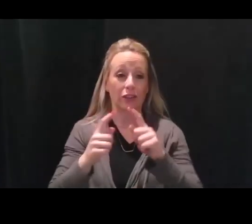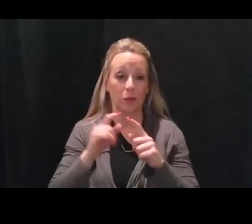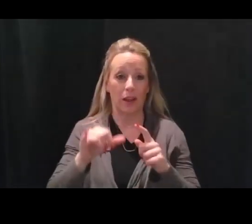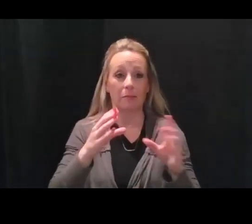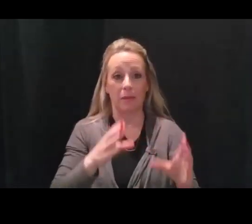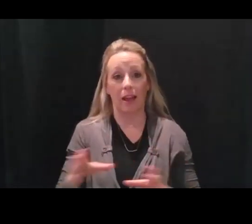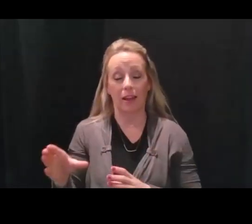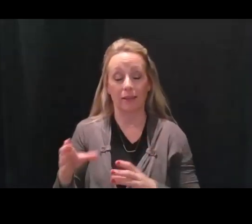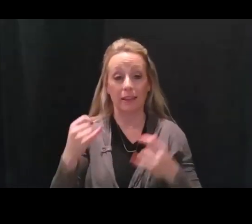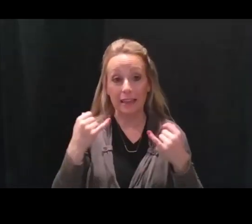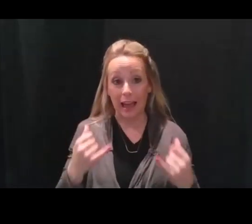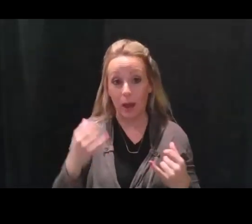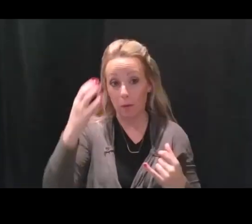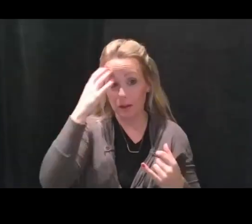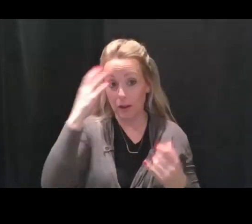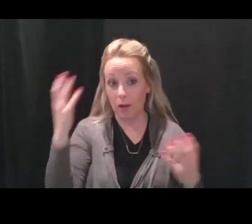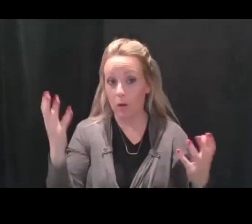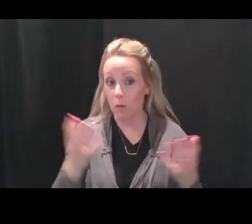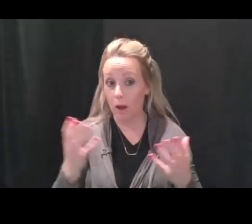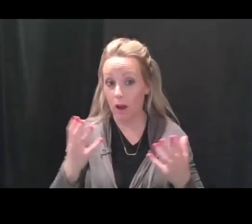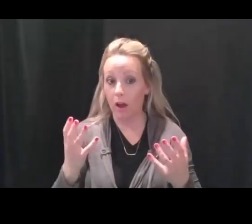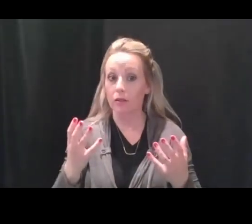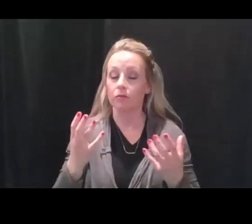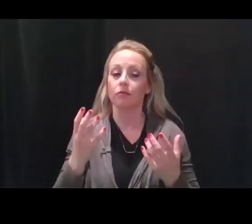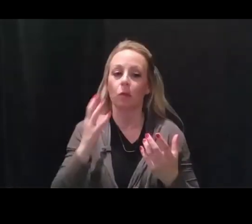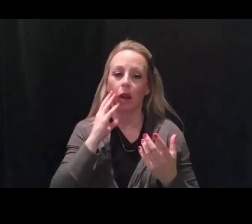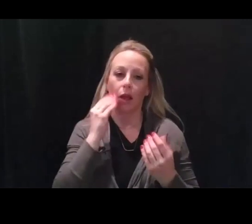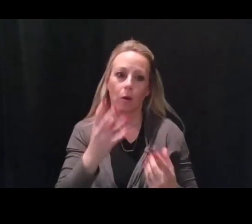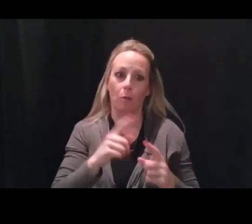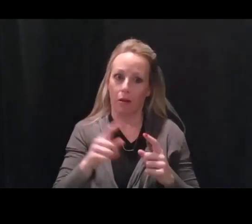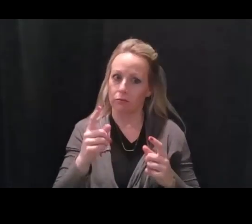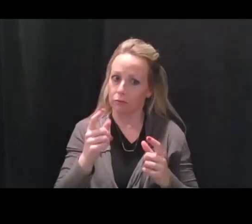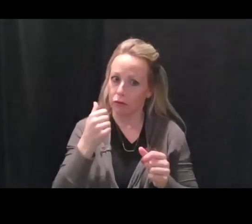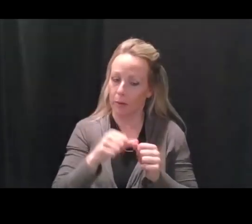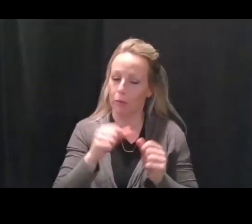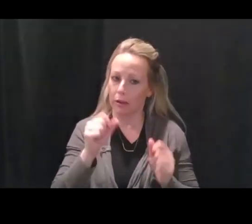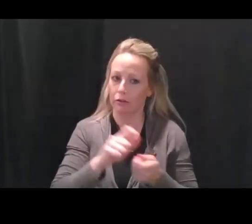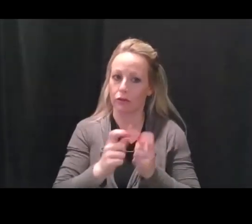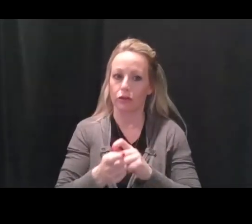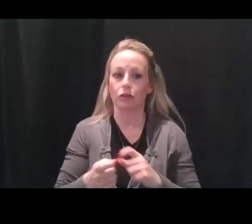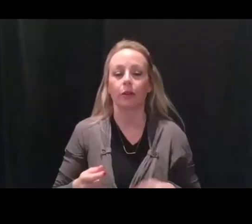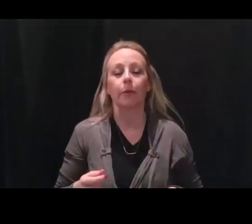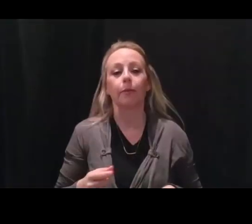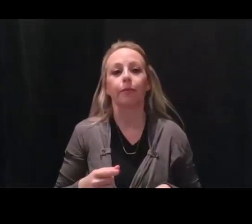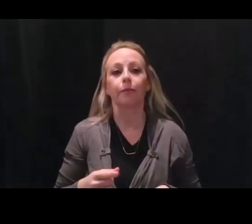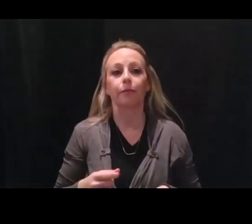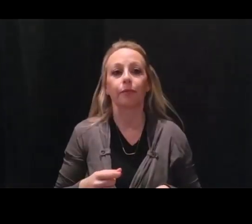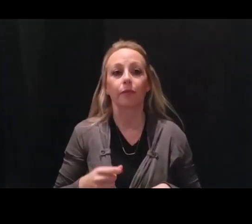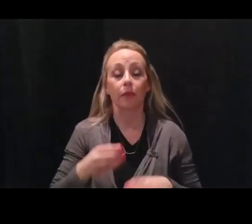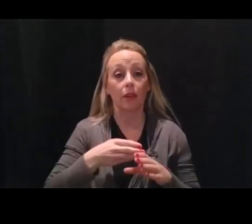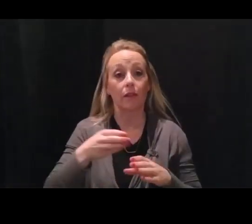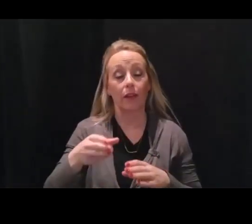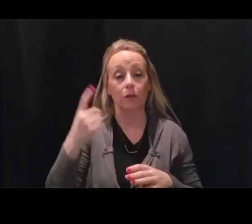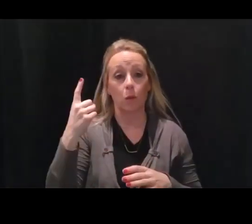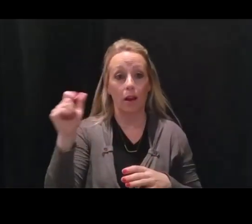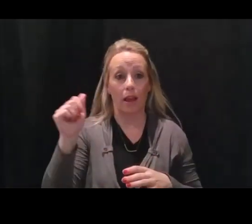what we know now, but again, it is subject to change. First, this is what stayed the same. Phase 1A,